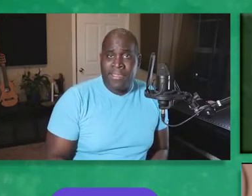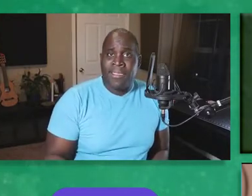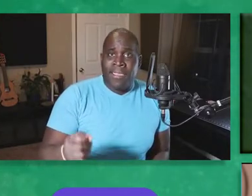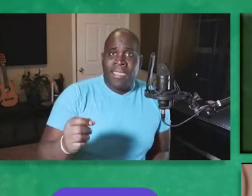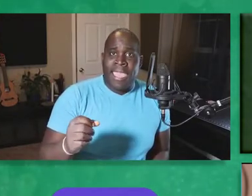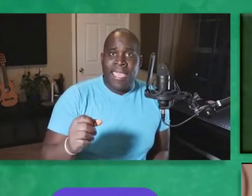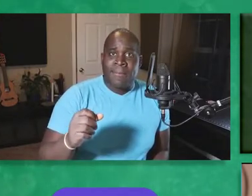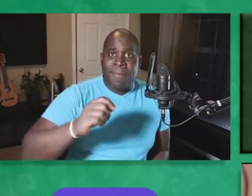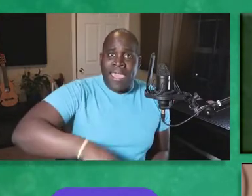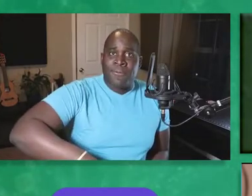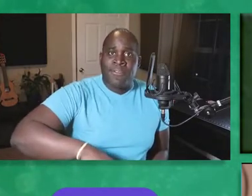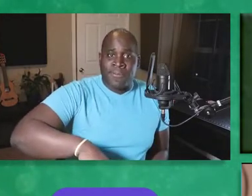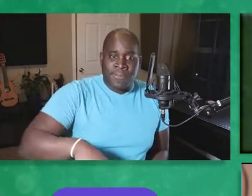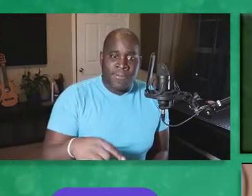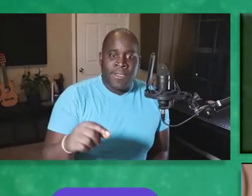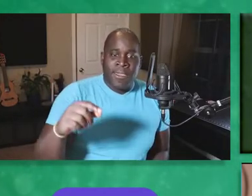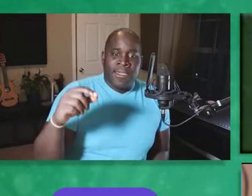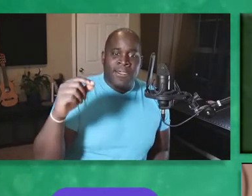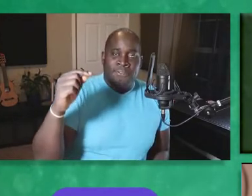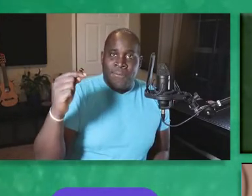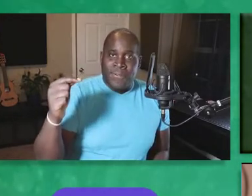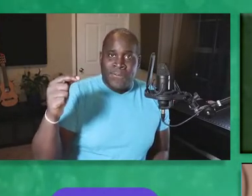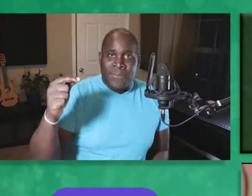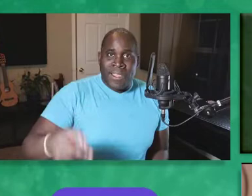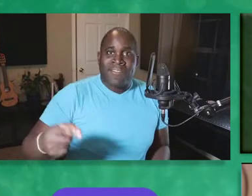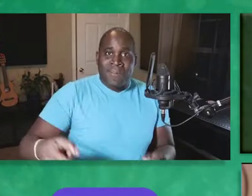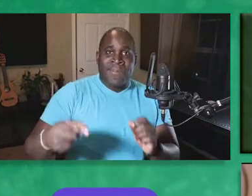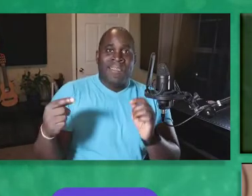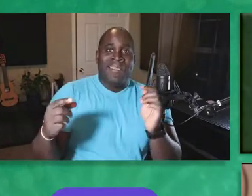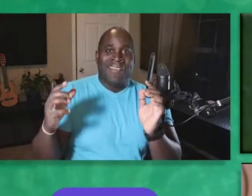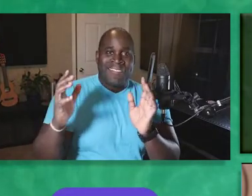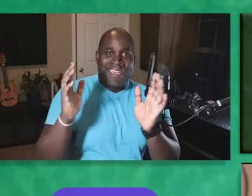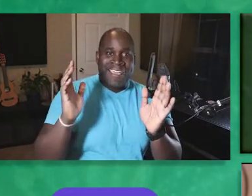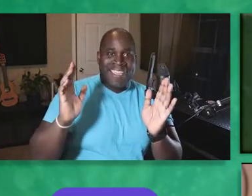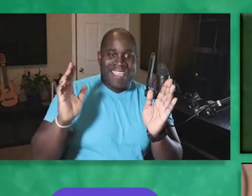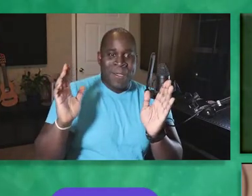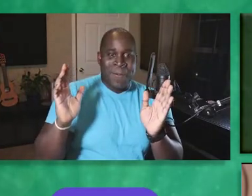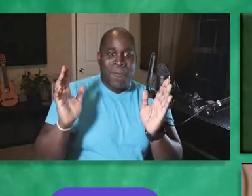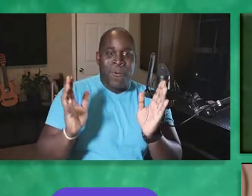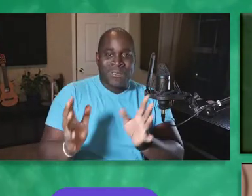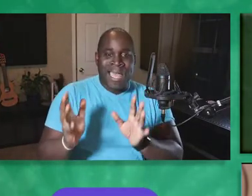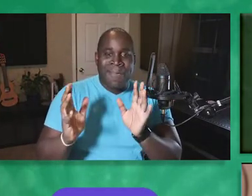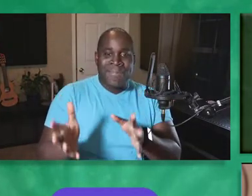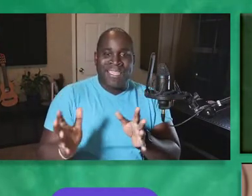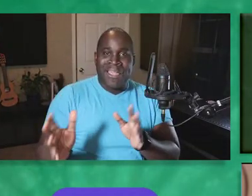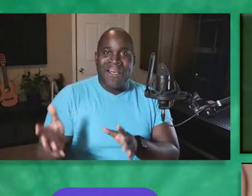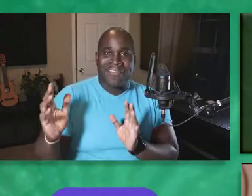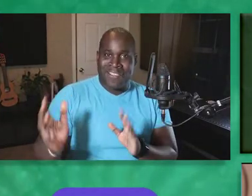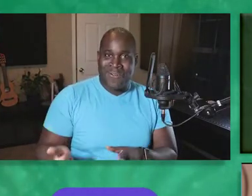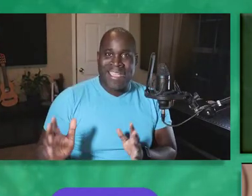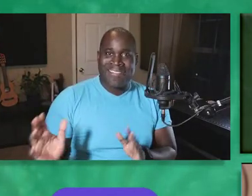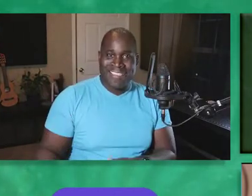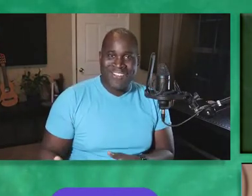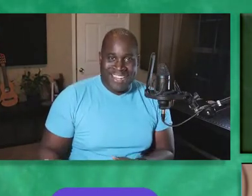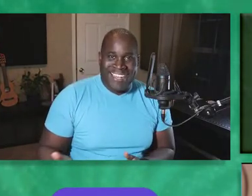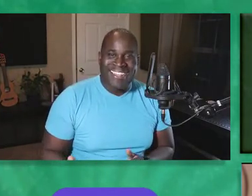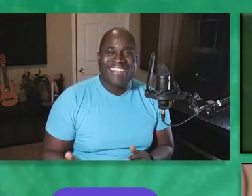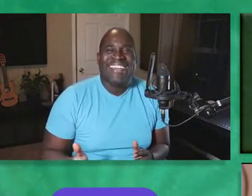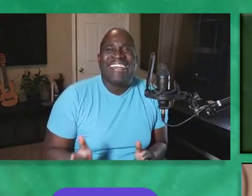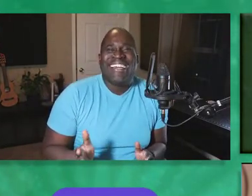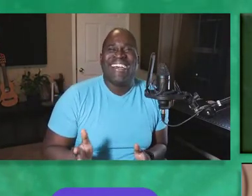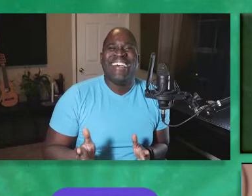signs and mannerisms to express something that will not be lost in